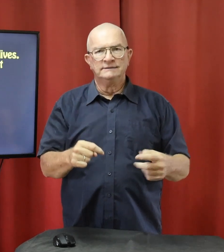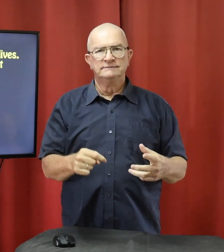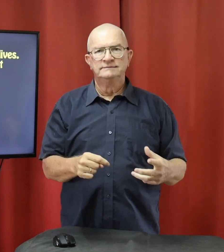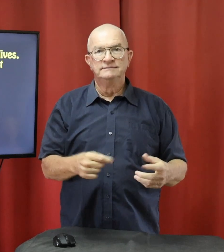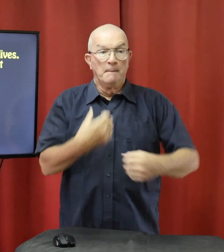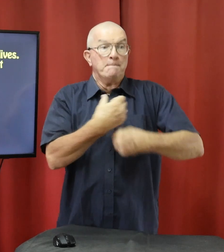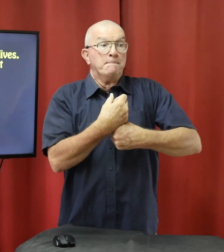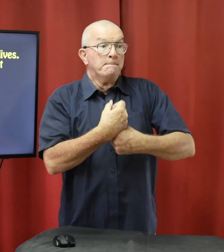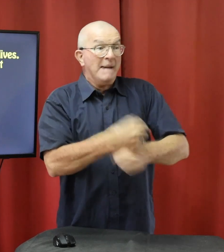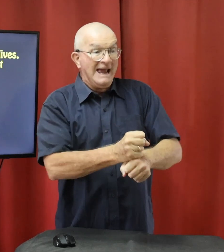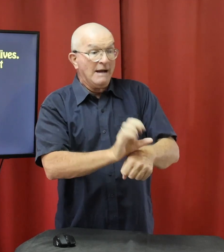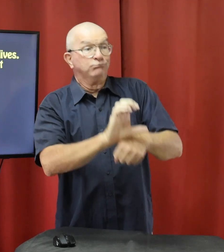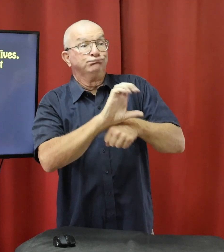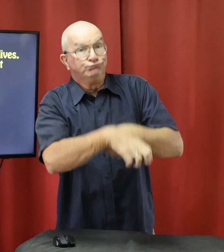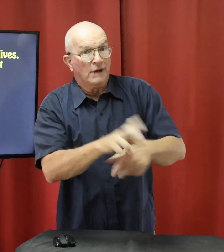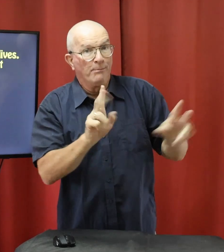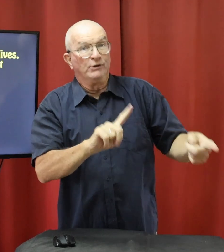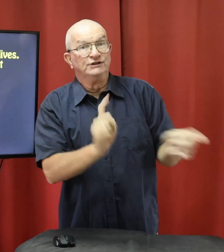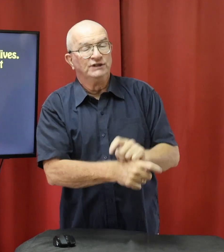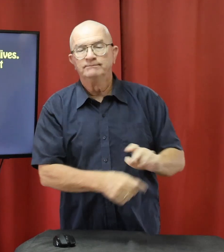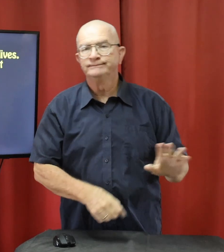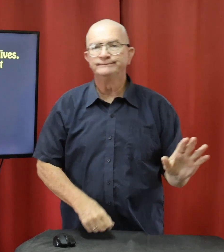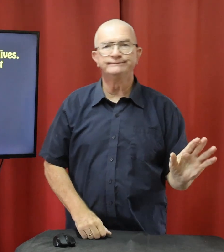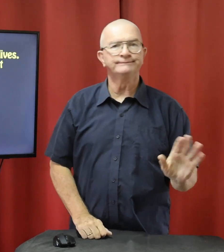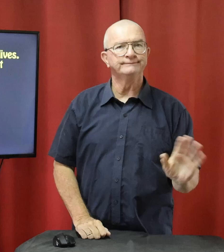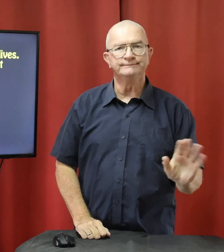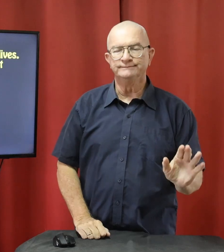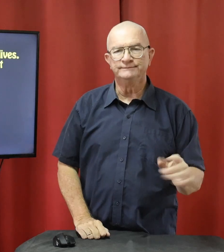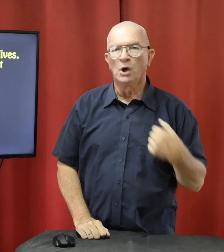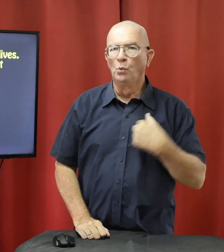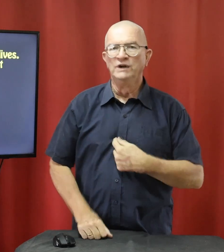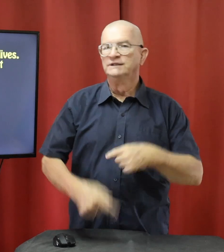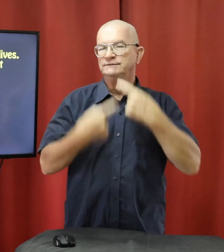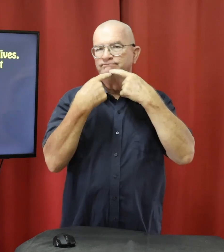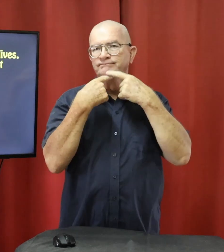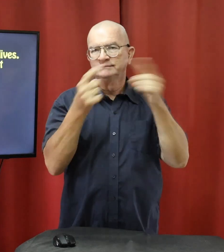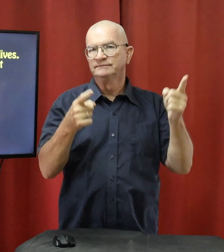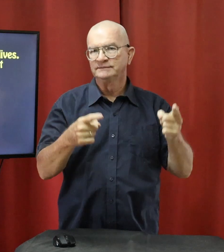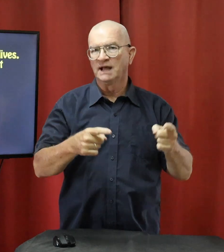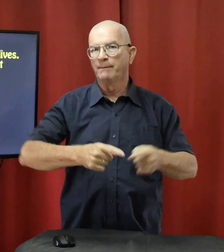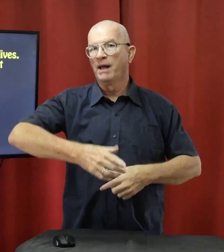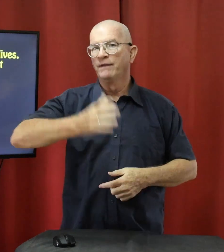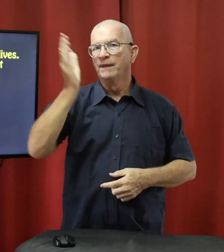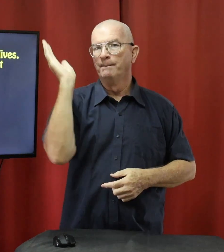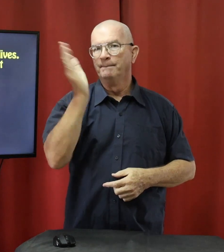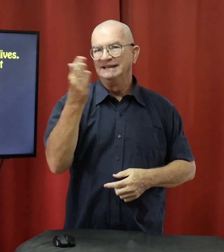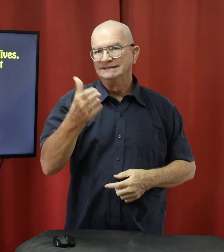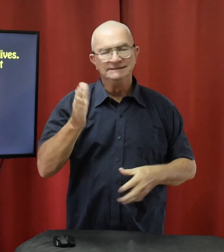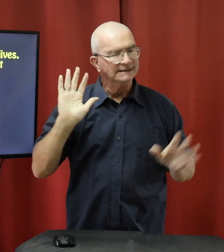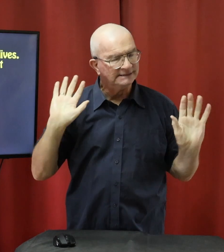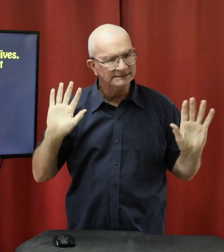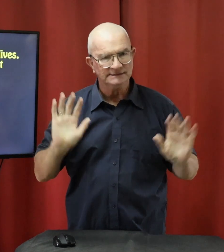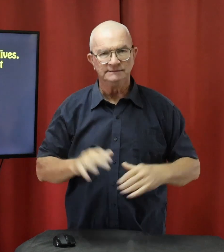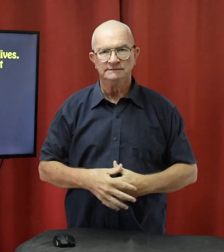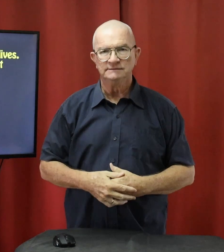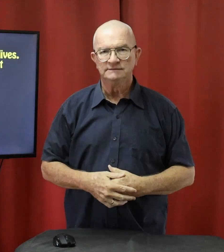We don't have to try to make them, force them to change. We just tell them the message and that's